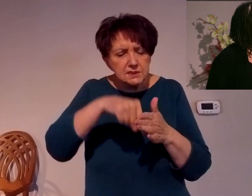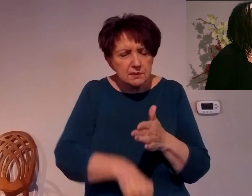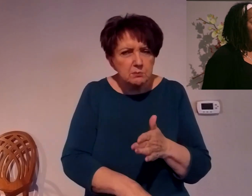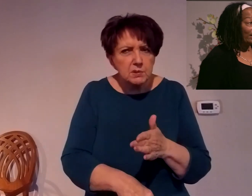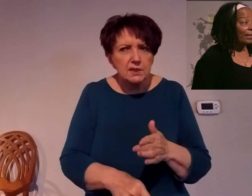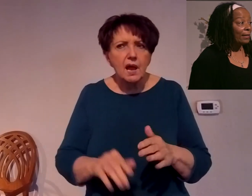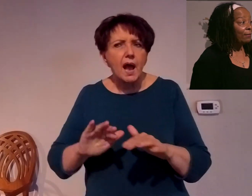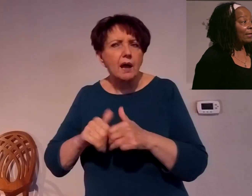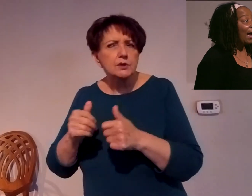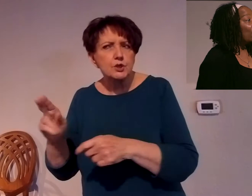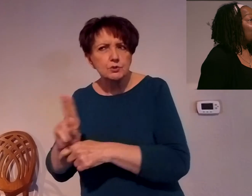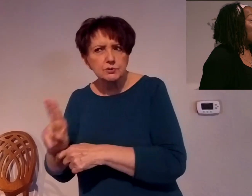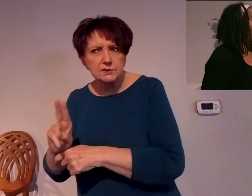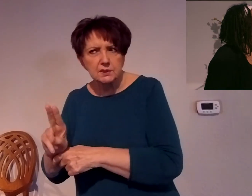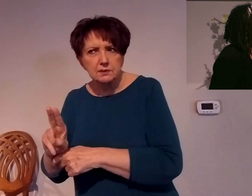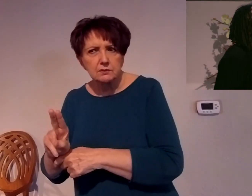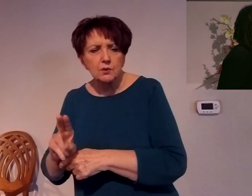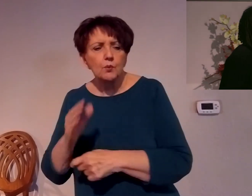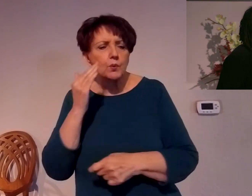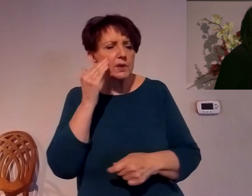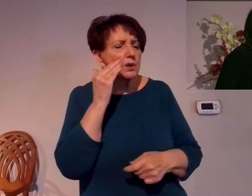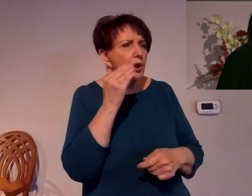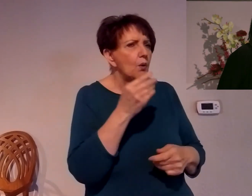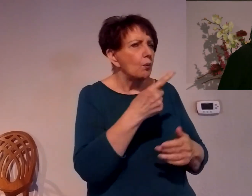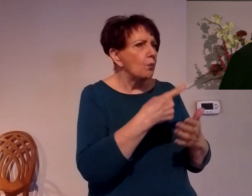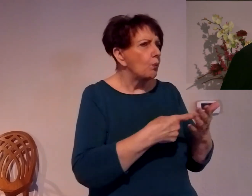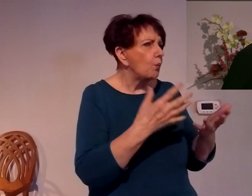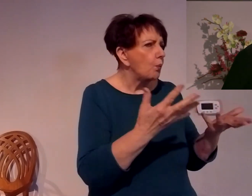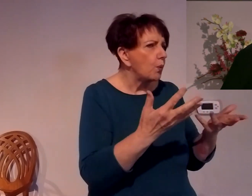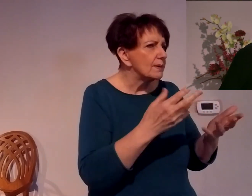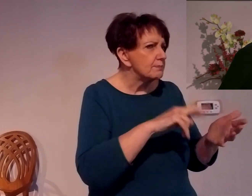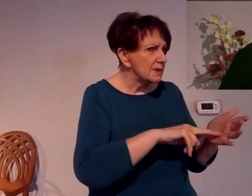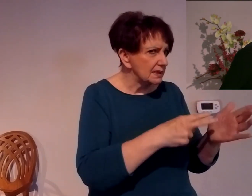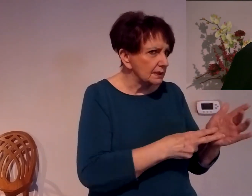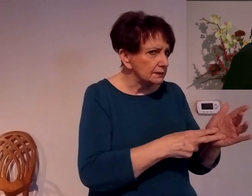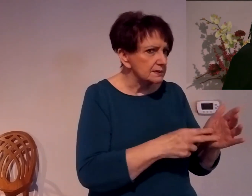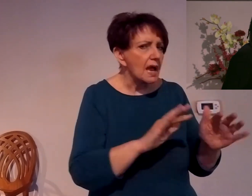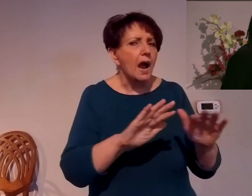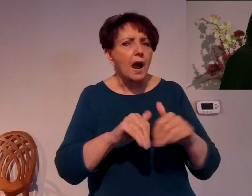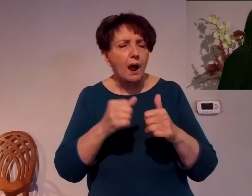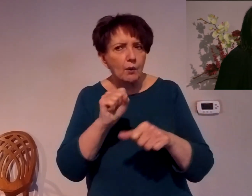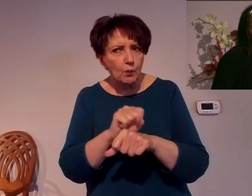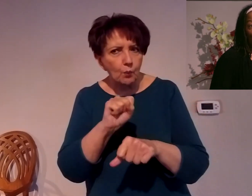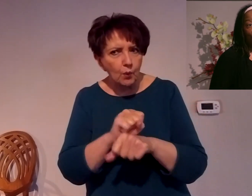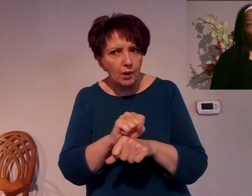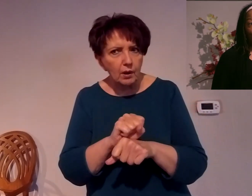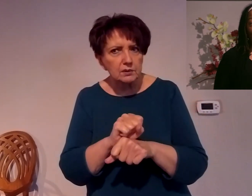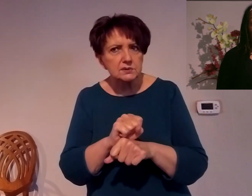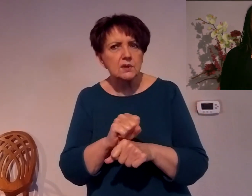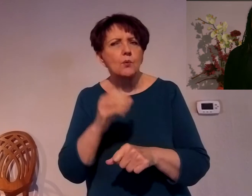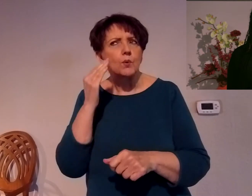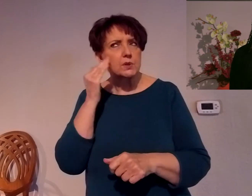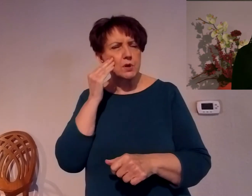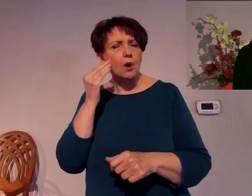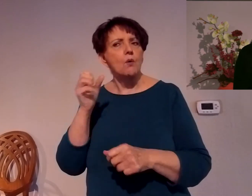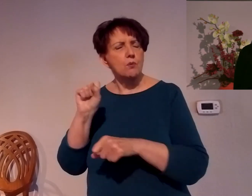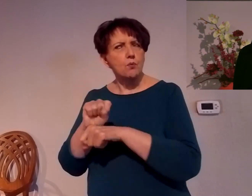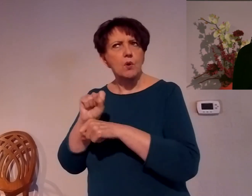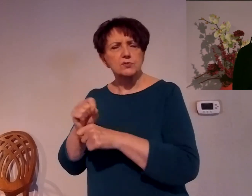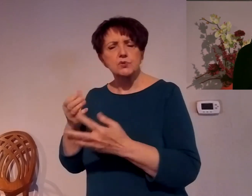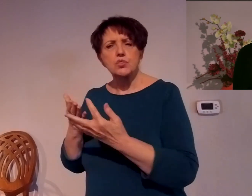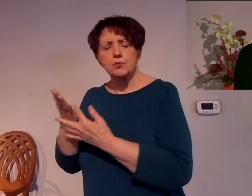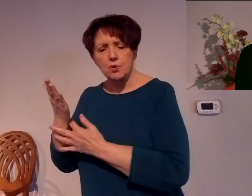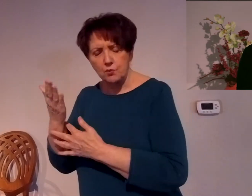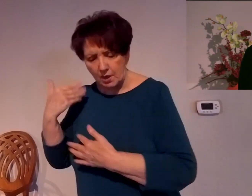Now that we know what it is and how it works, and that what it does is work through us, today we get